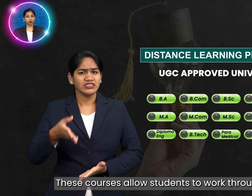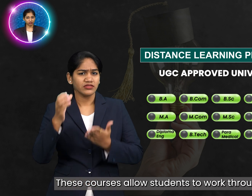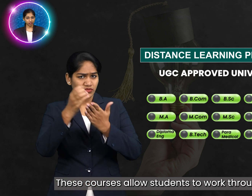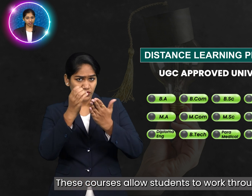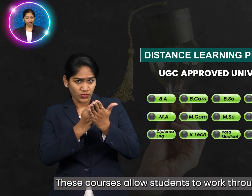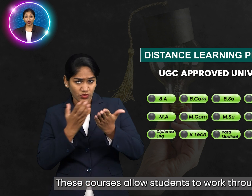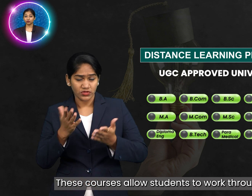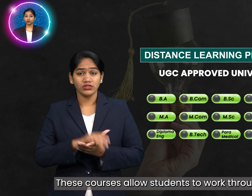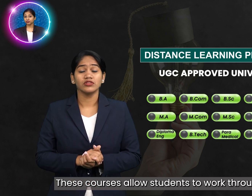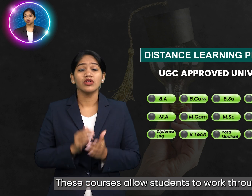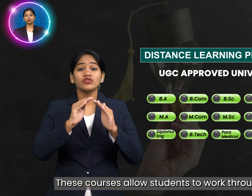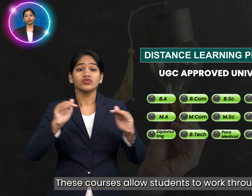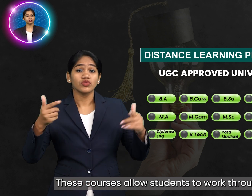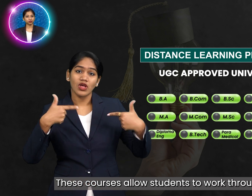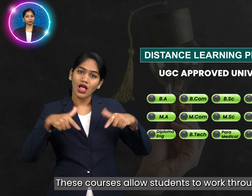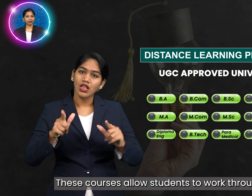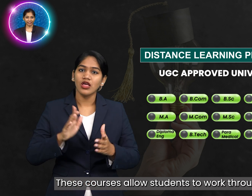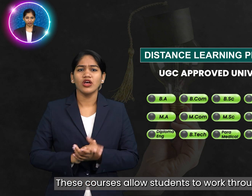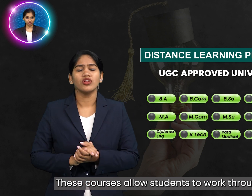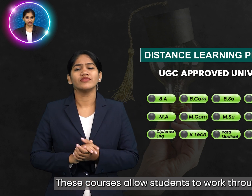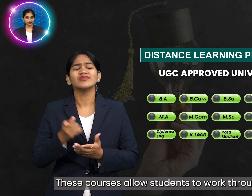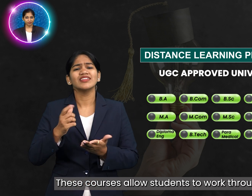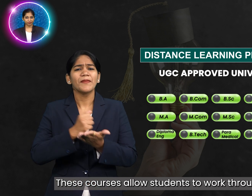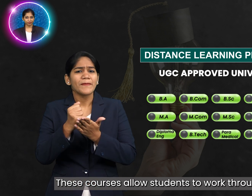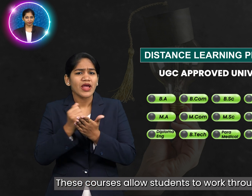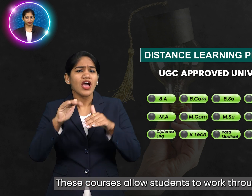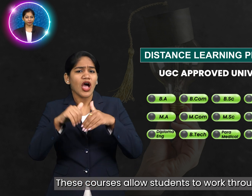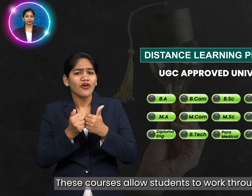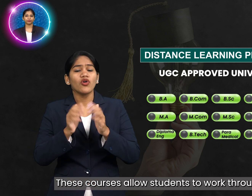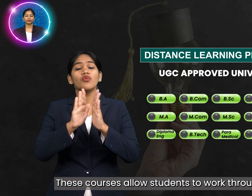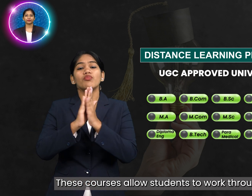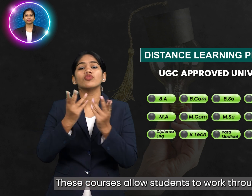These courses allow students to work through materials